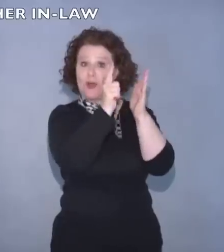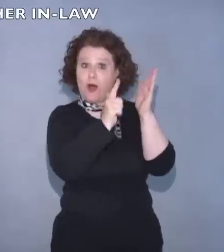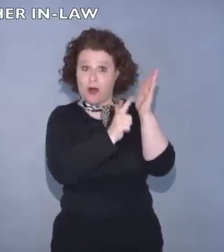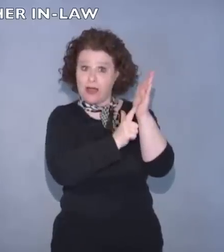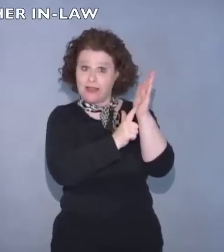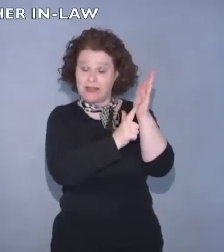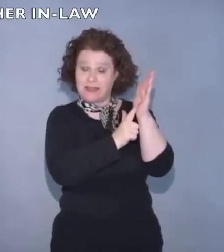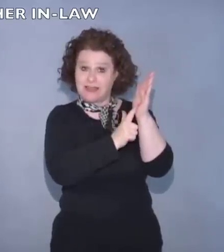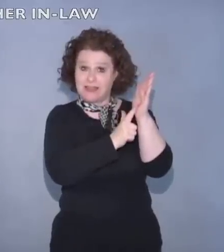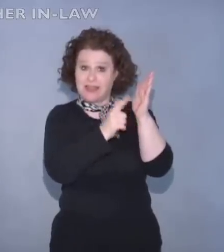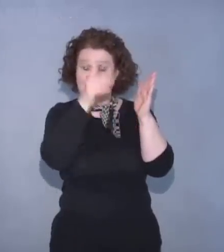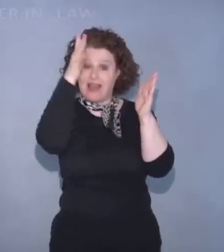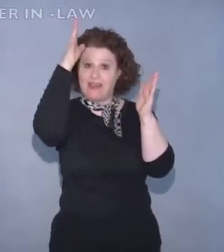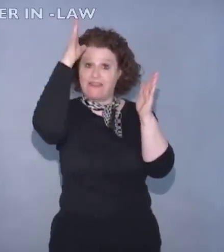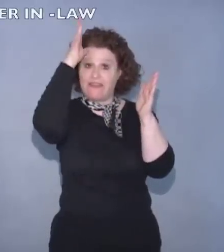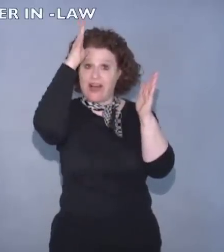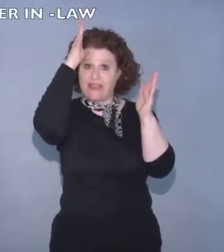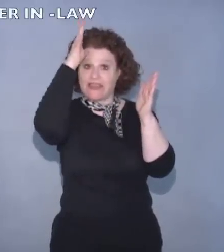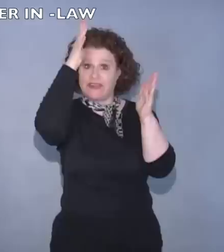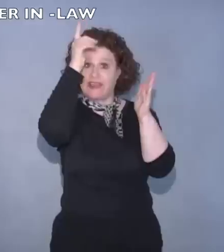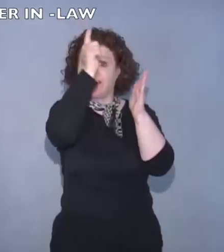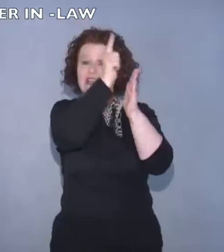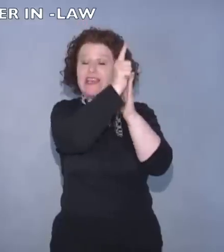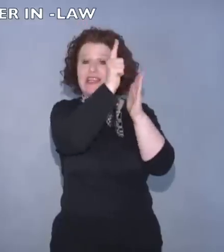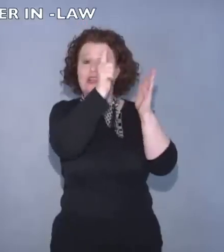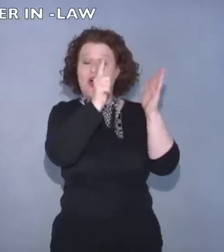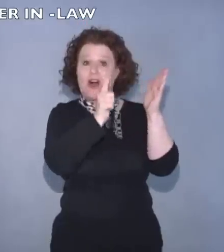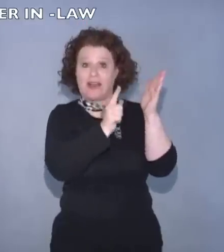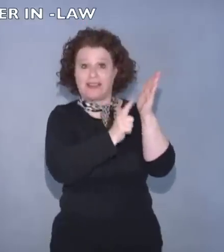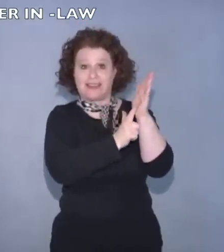mother-in-law, and father-in-law.